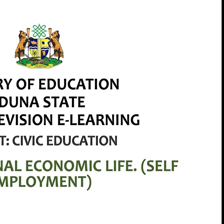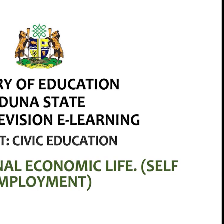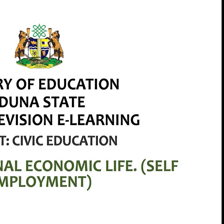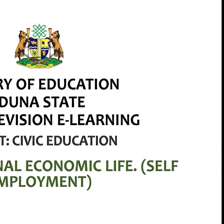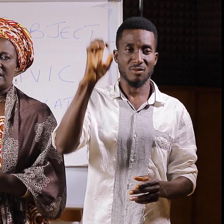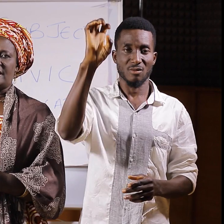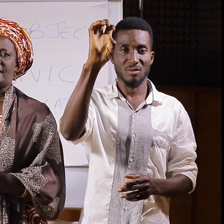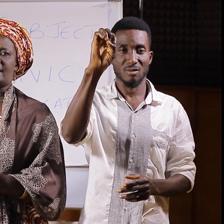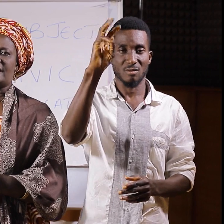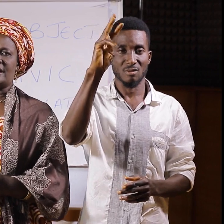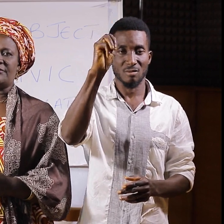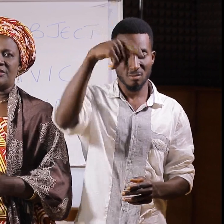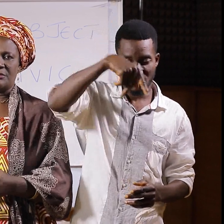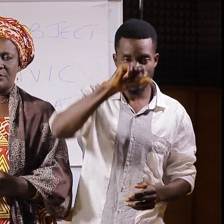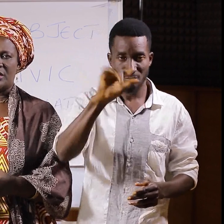self-employment.